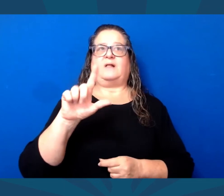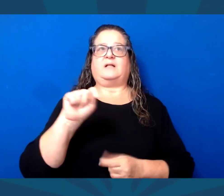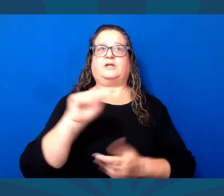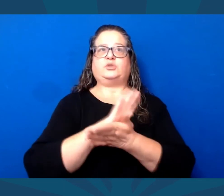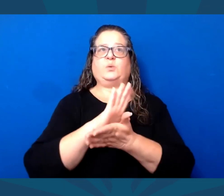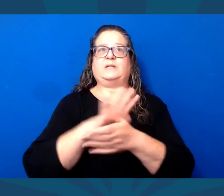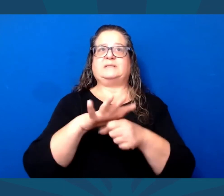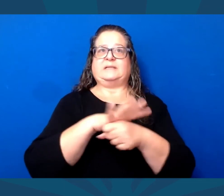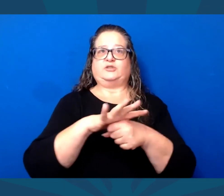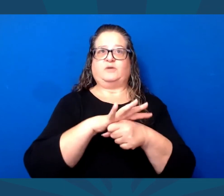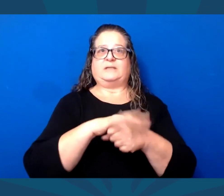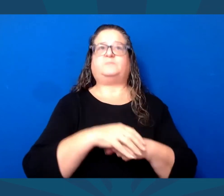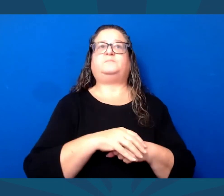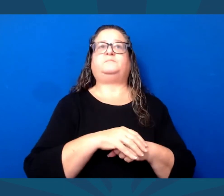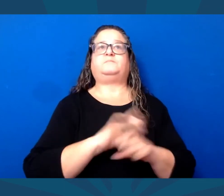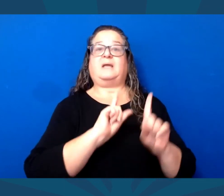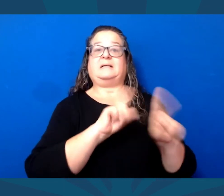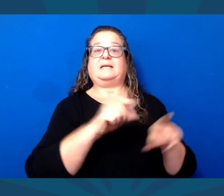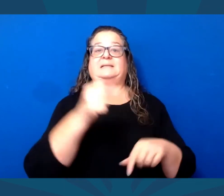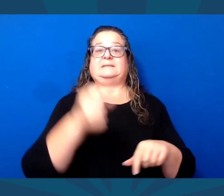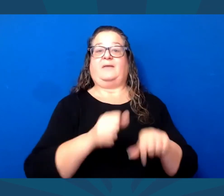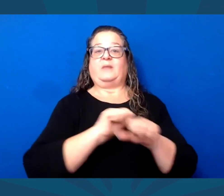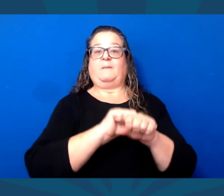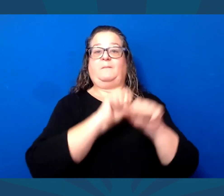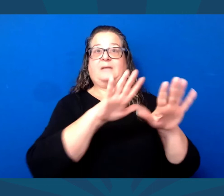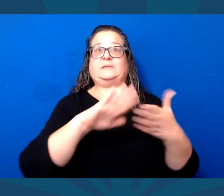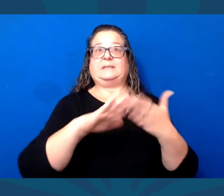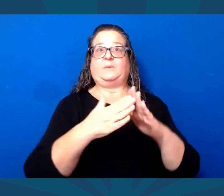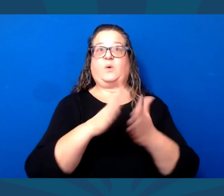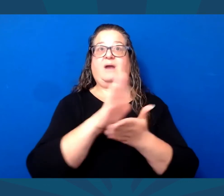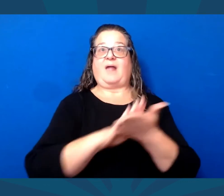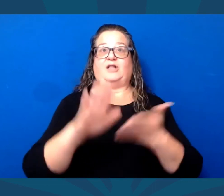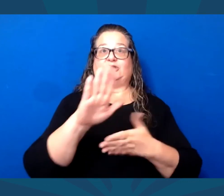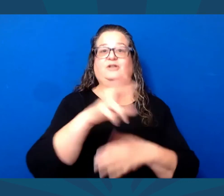Tatiana attended elementary school in Roosevelt School District, RSD,